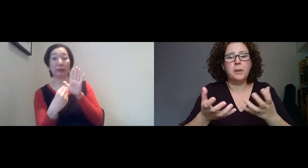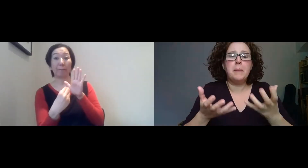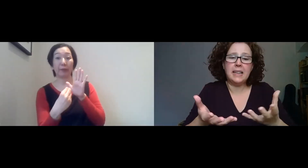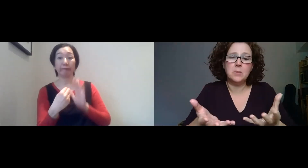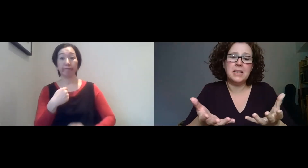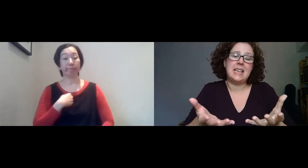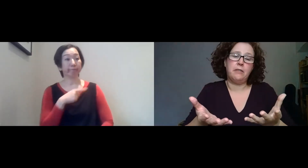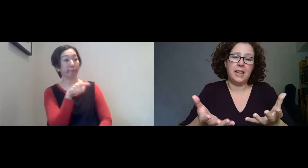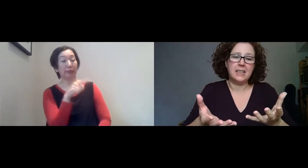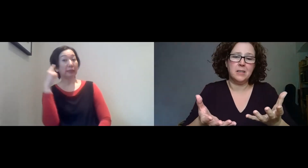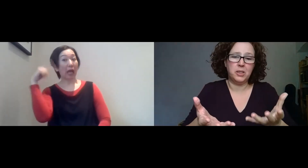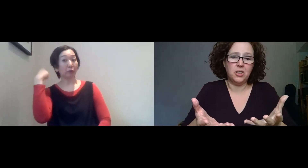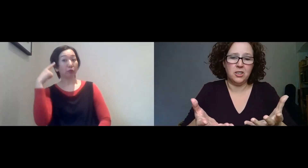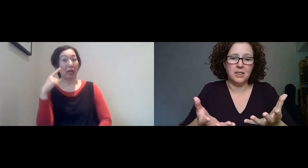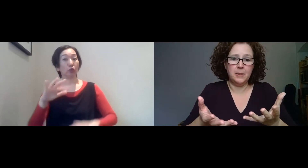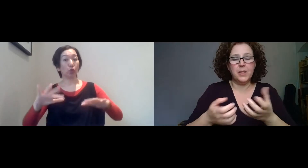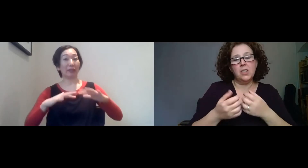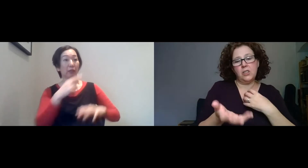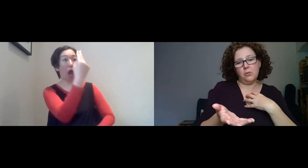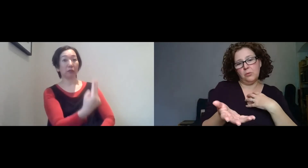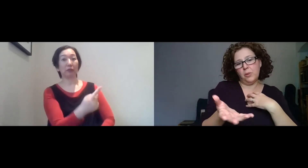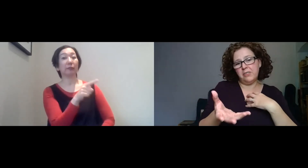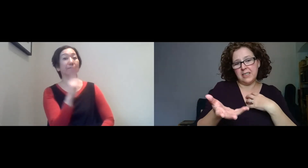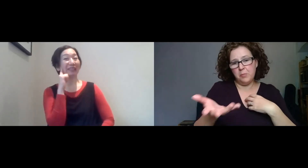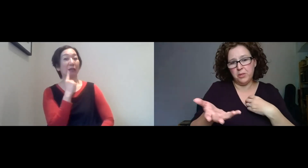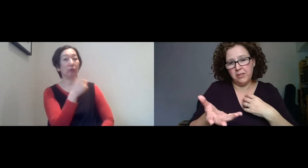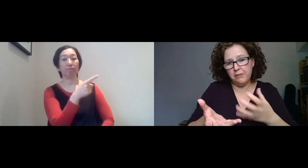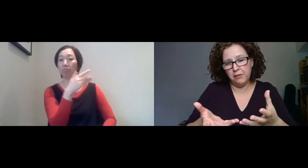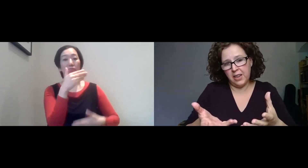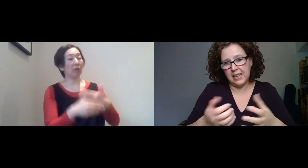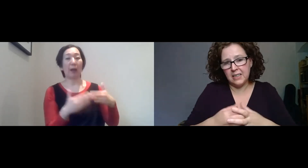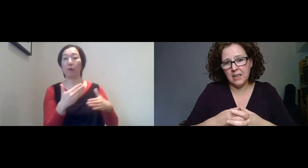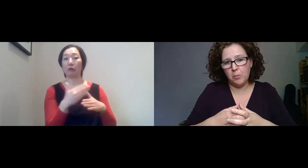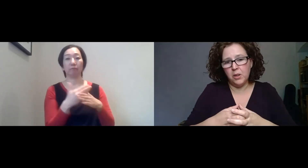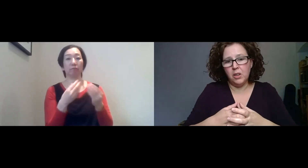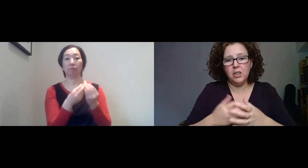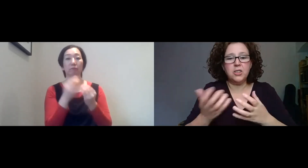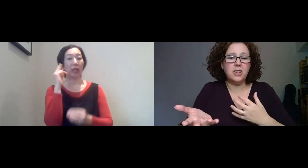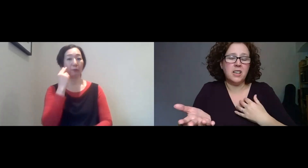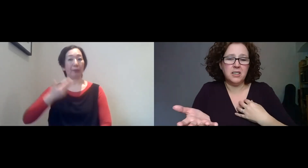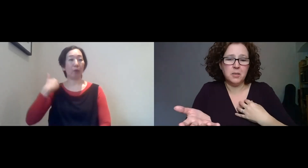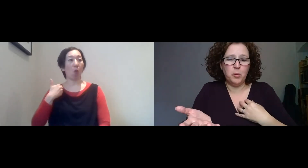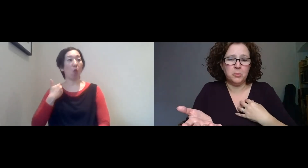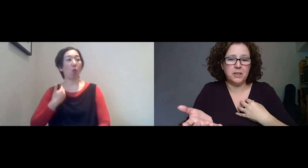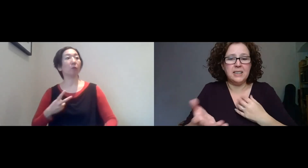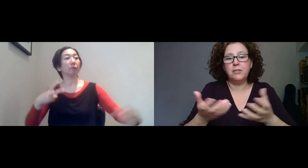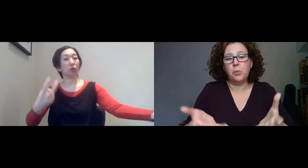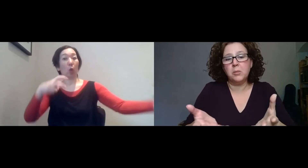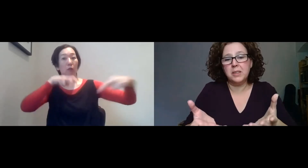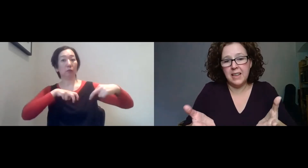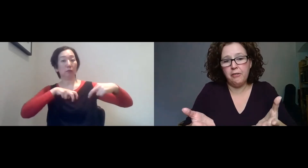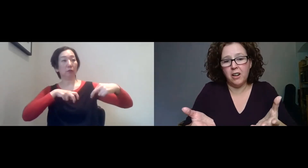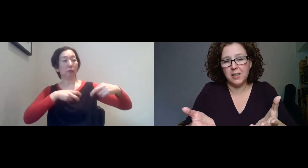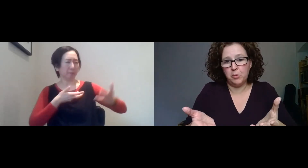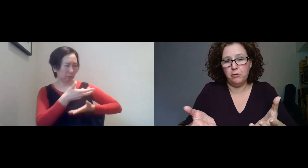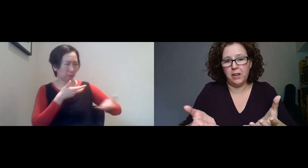about what it meant to be a deaf-led production. Now, one of the examples I'll give you for that is the sonic artist we worked with had never worked